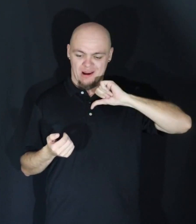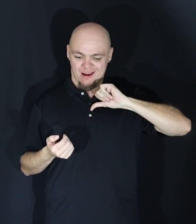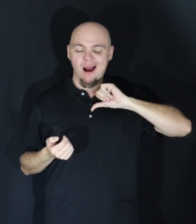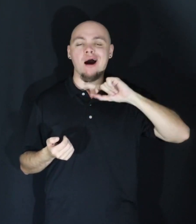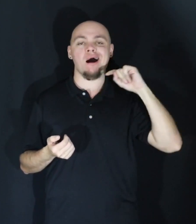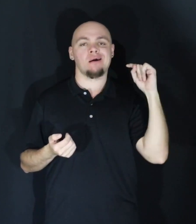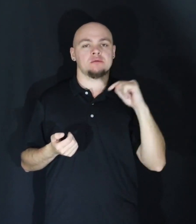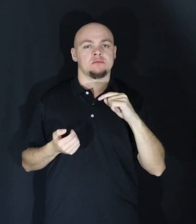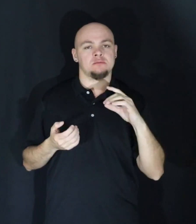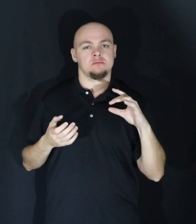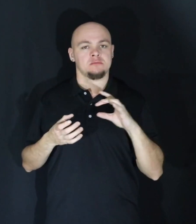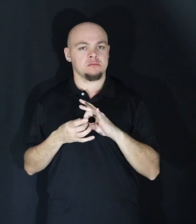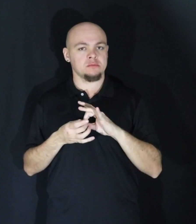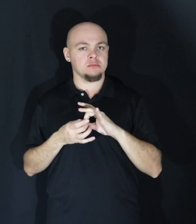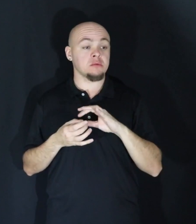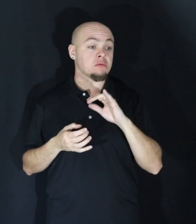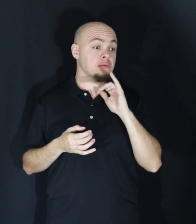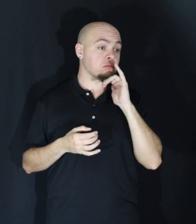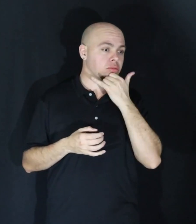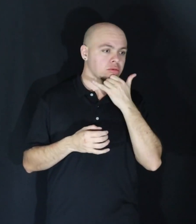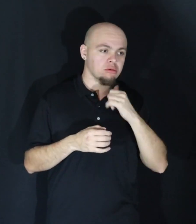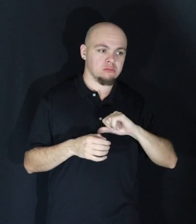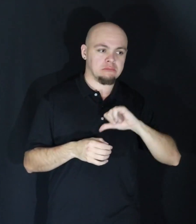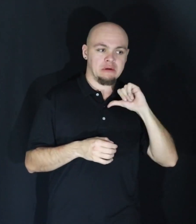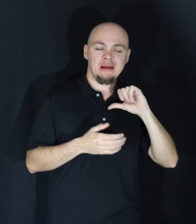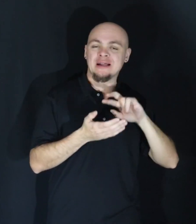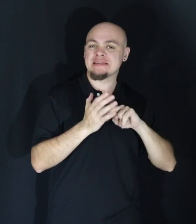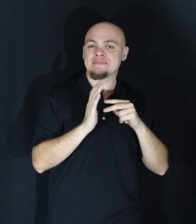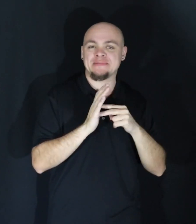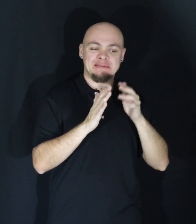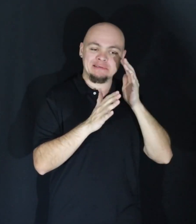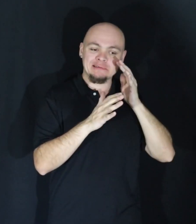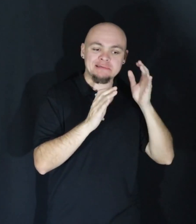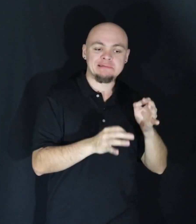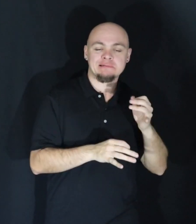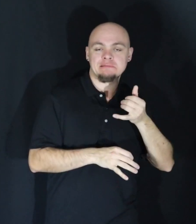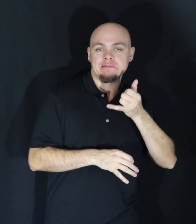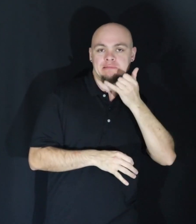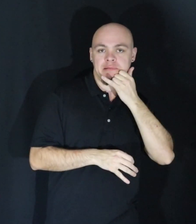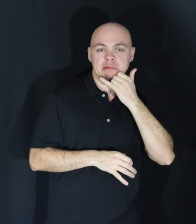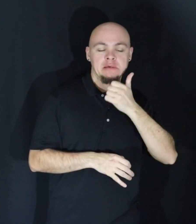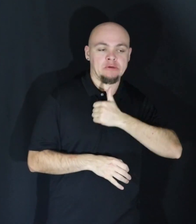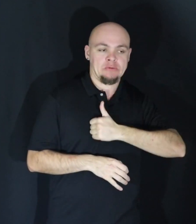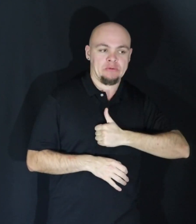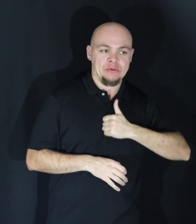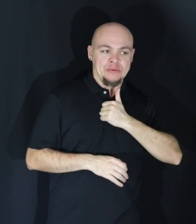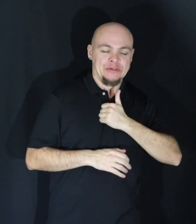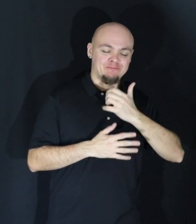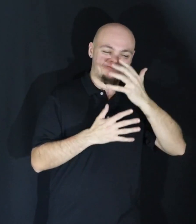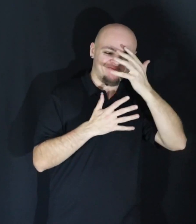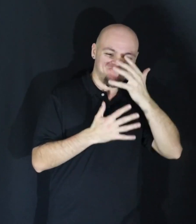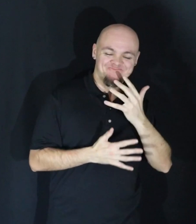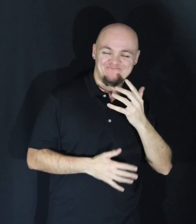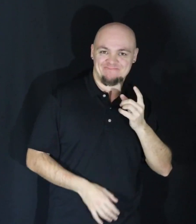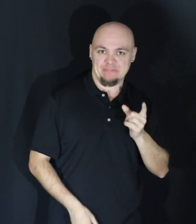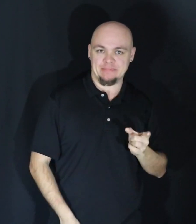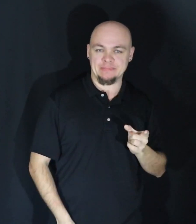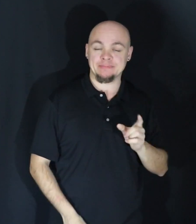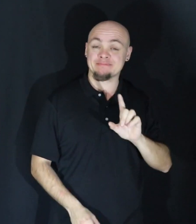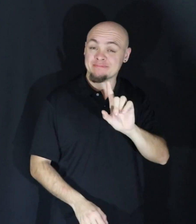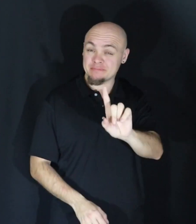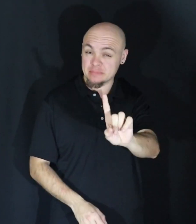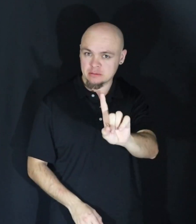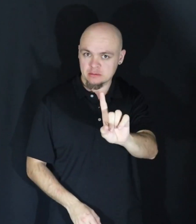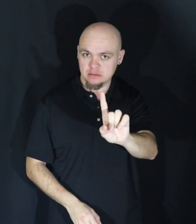Misguided pride leads to bad choices, regret, and sorrow.